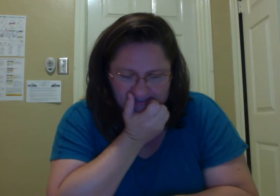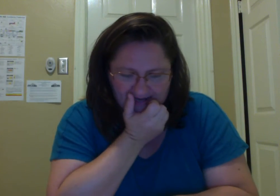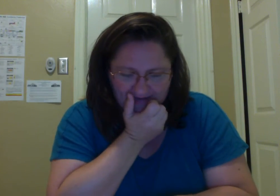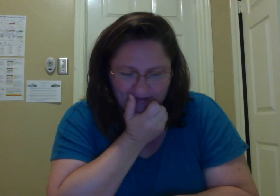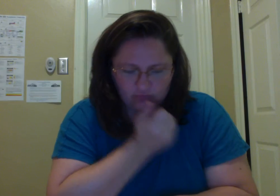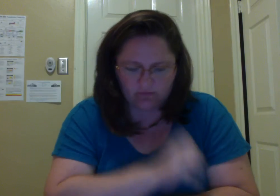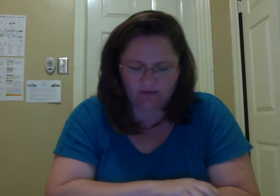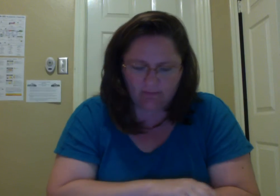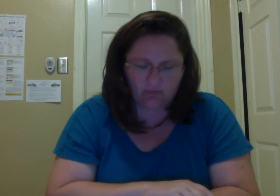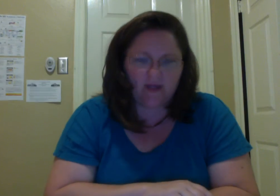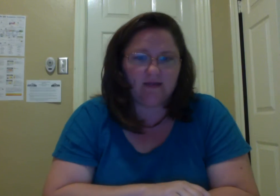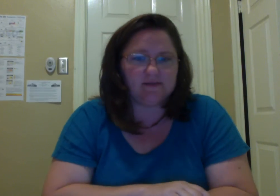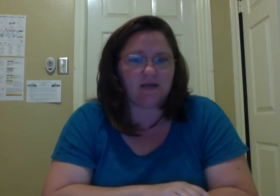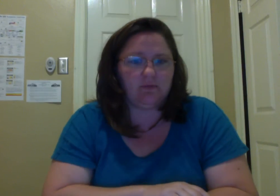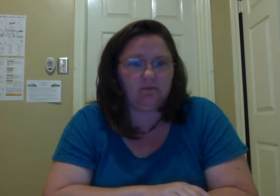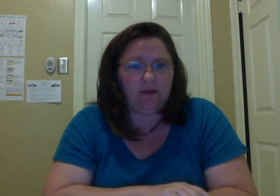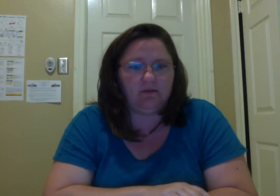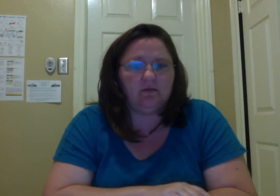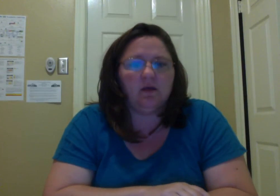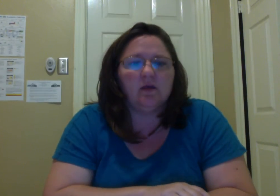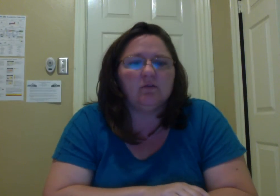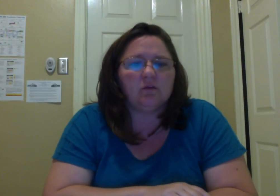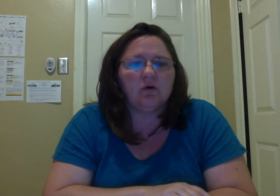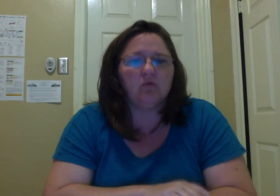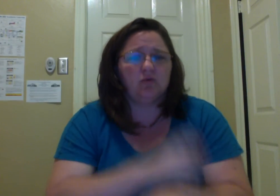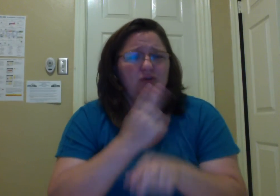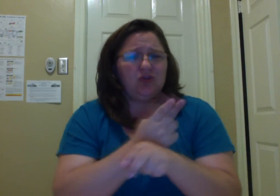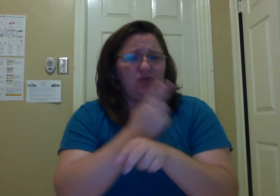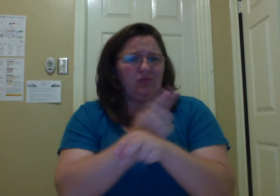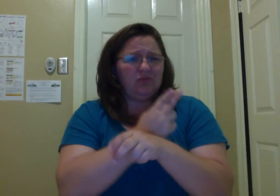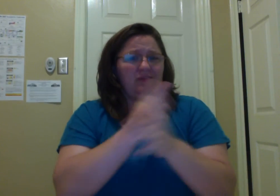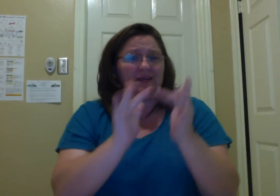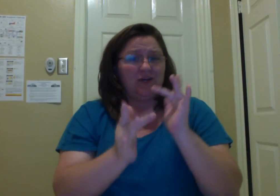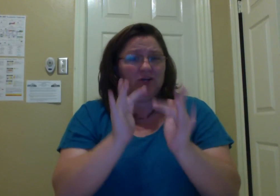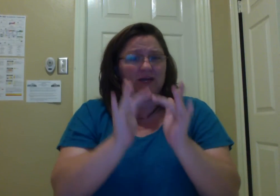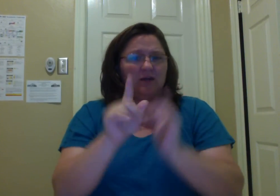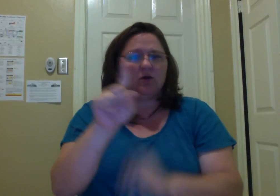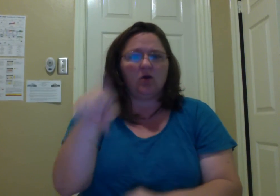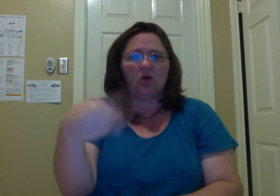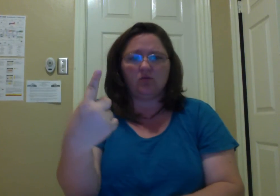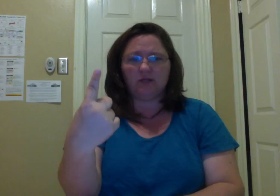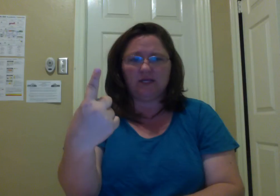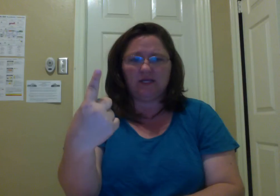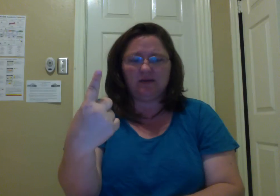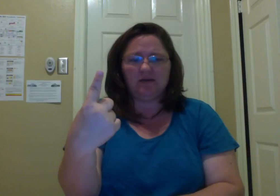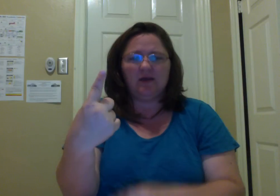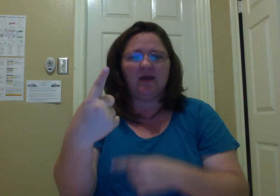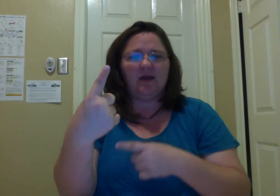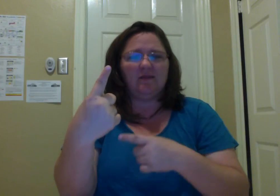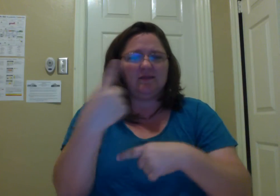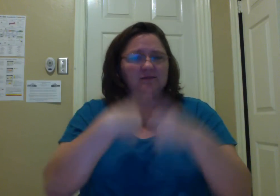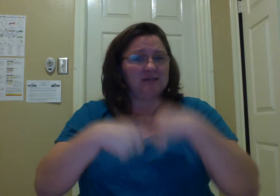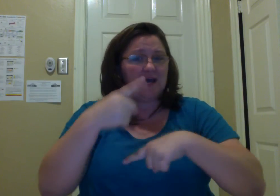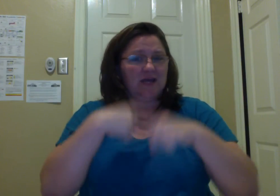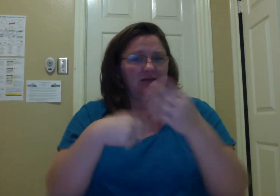sign language would evaporate in cyberspace. So use the internet only, and then sign